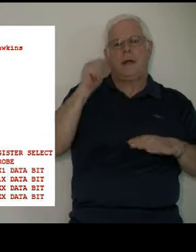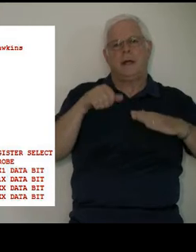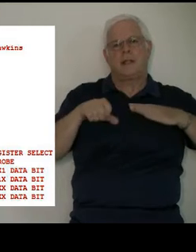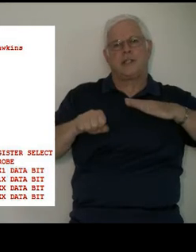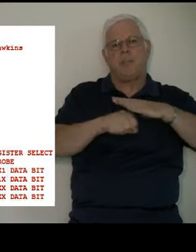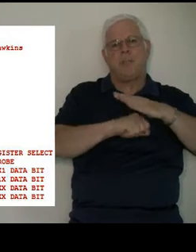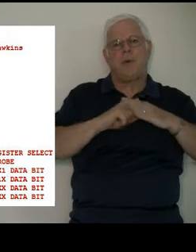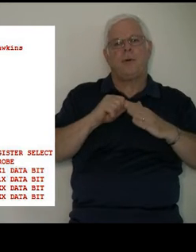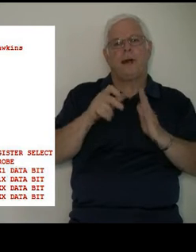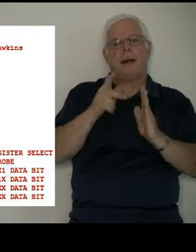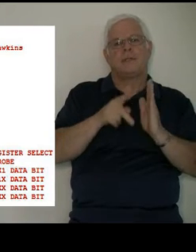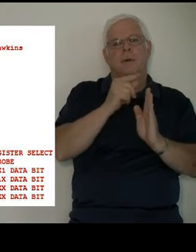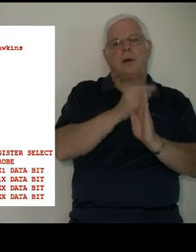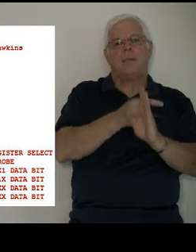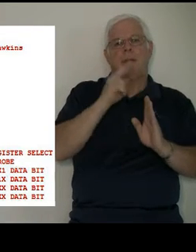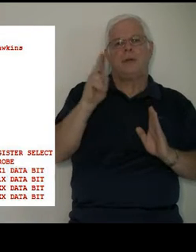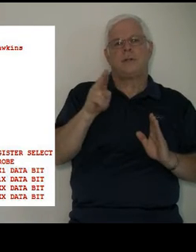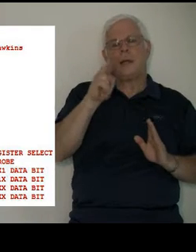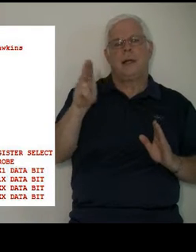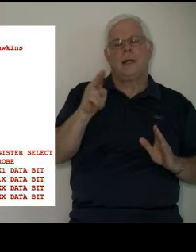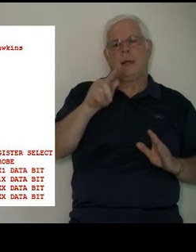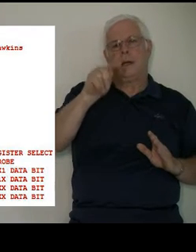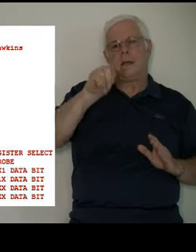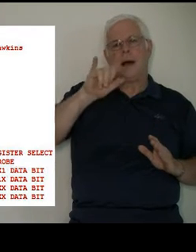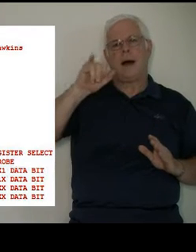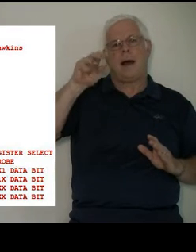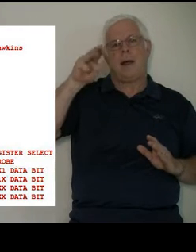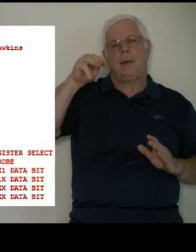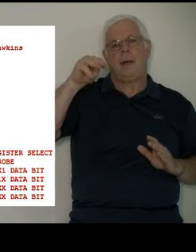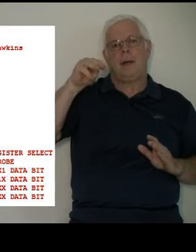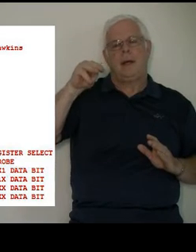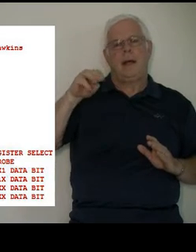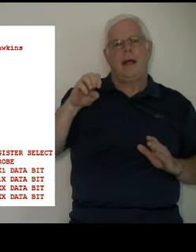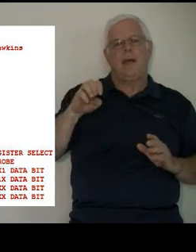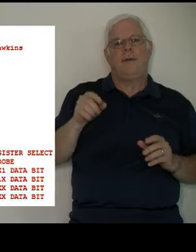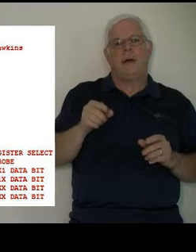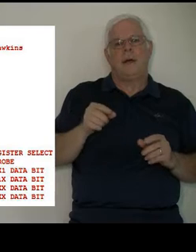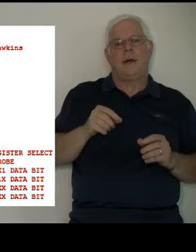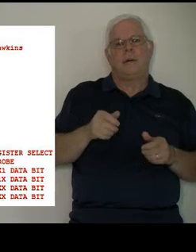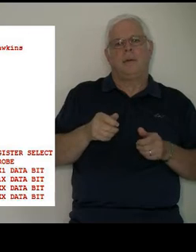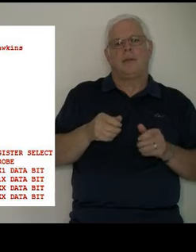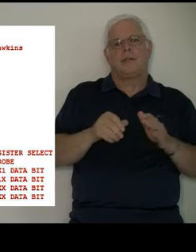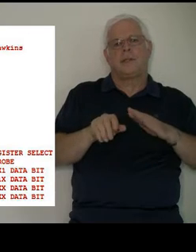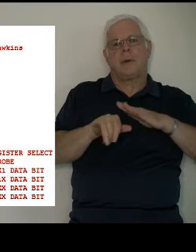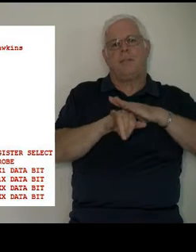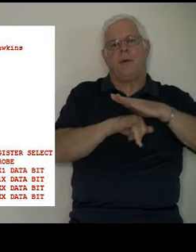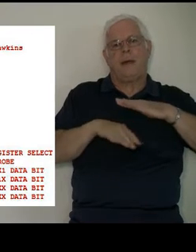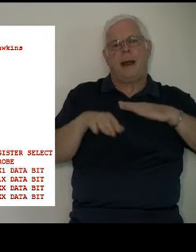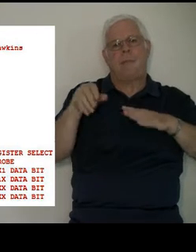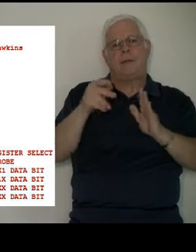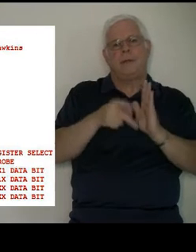the sub-programs that we're going to be using, like time and the sub-program